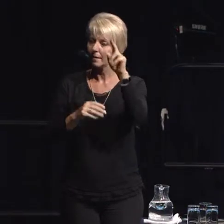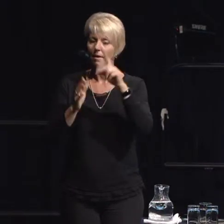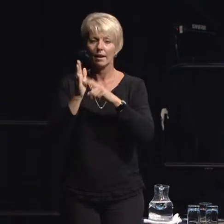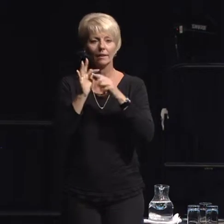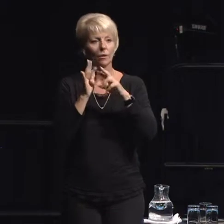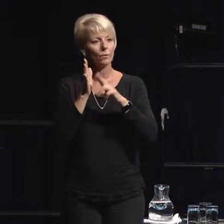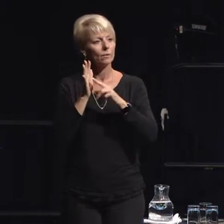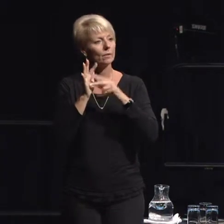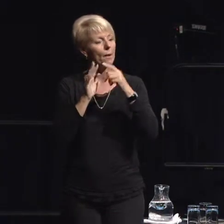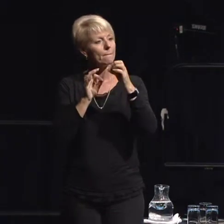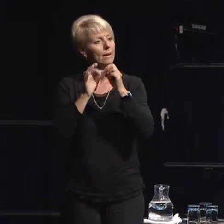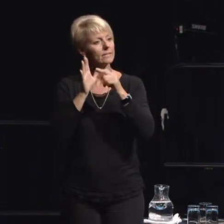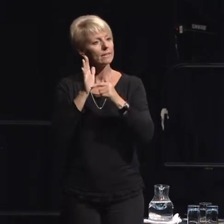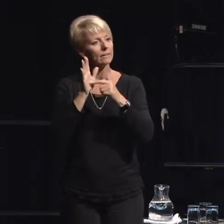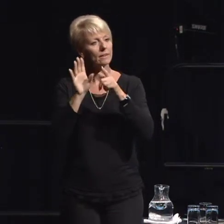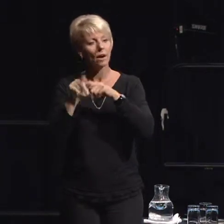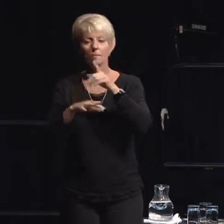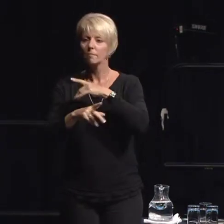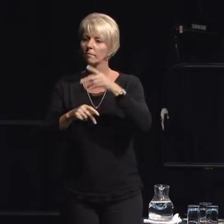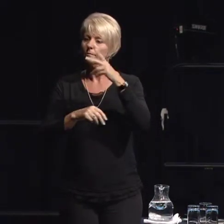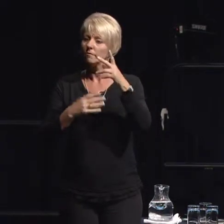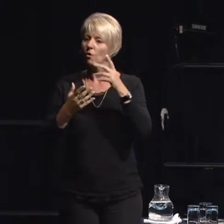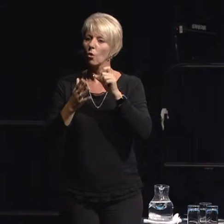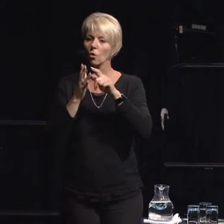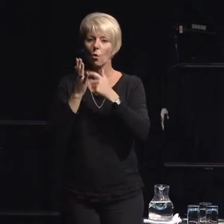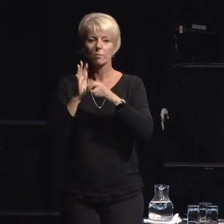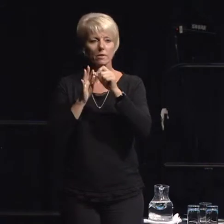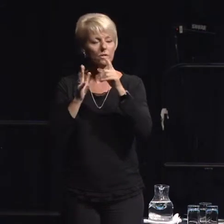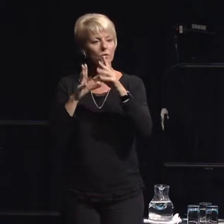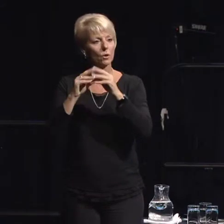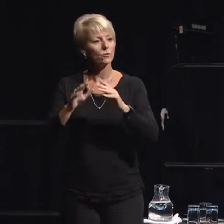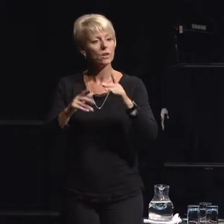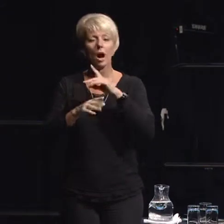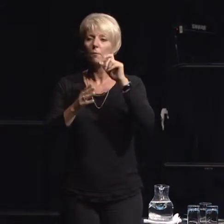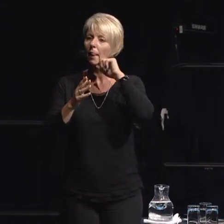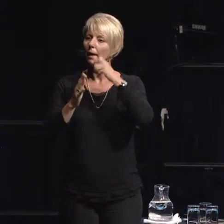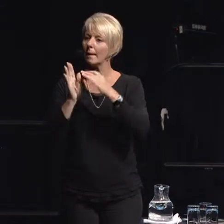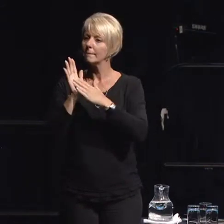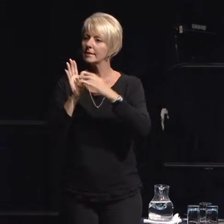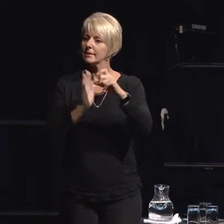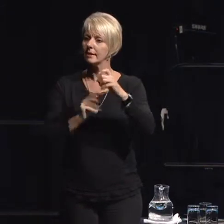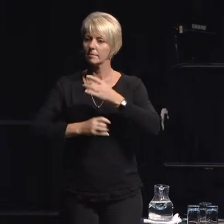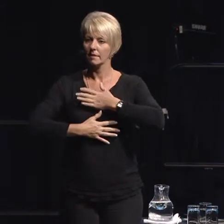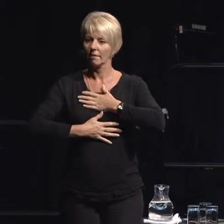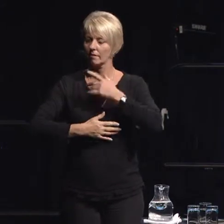Batty. I'm the Manager for Corporate Solutions at South Bank Institute, and I will be your Master of Ceremonies this evening.